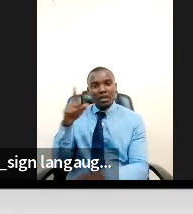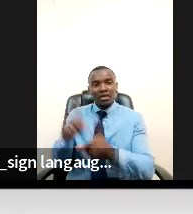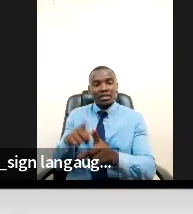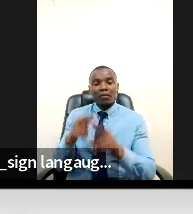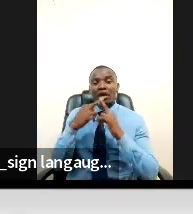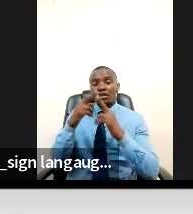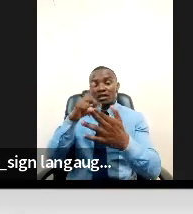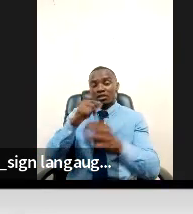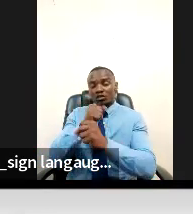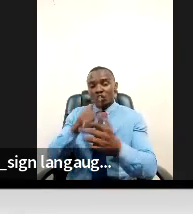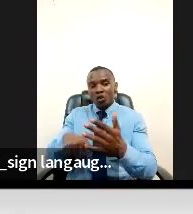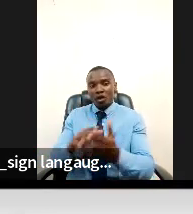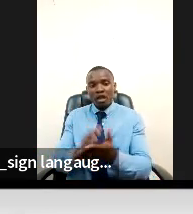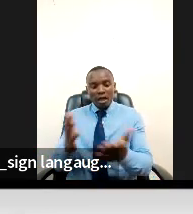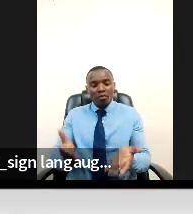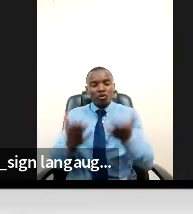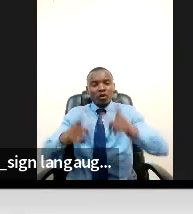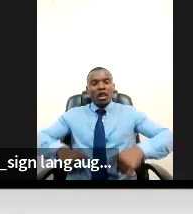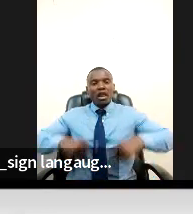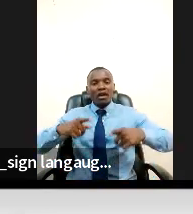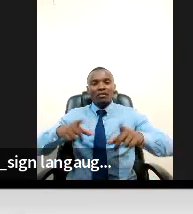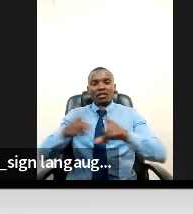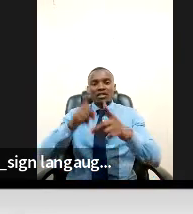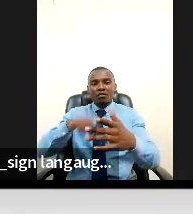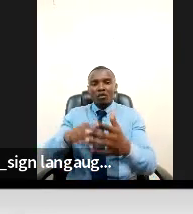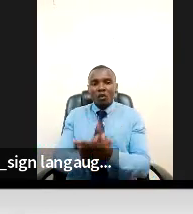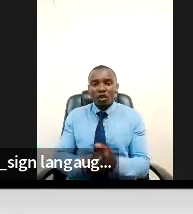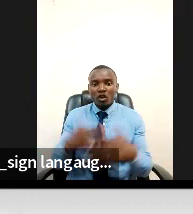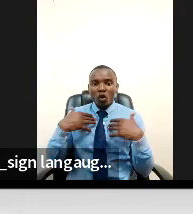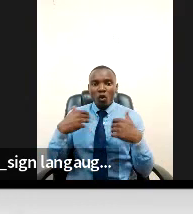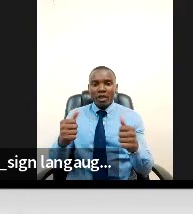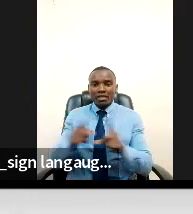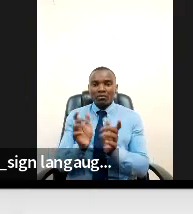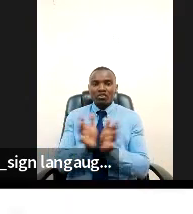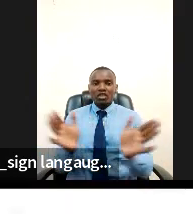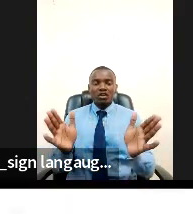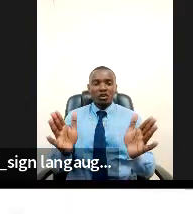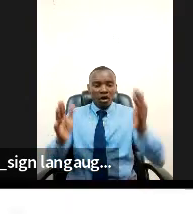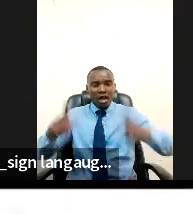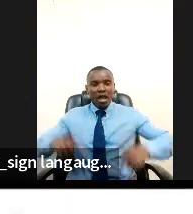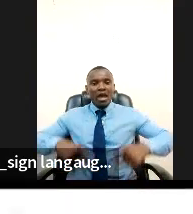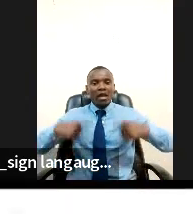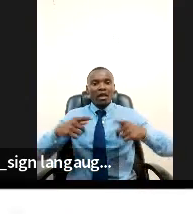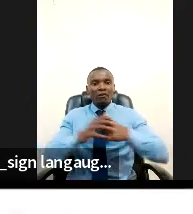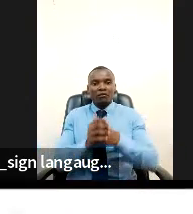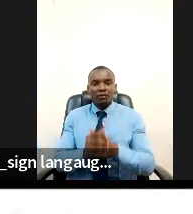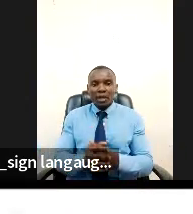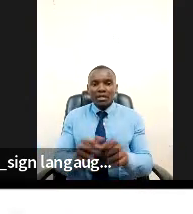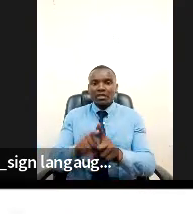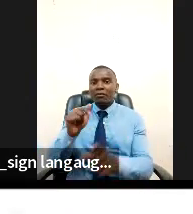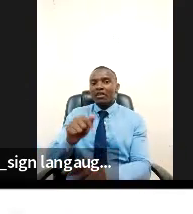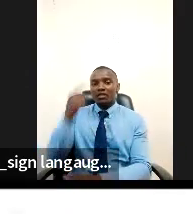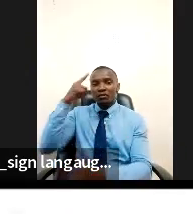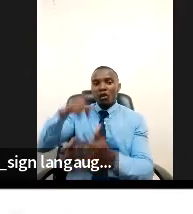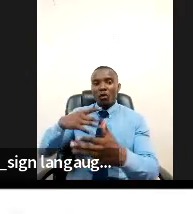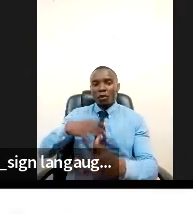livelihood, mental wellness, and general well-being. The inclusive solution is especially useful to people who are paraplegic